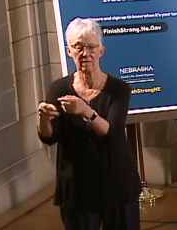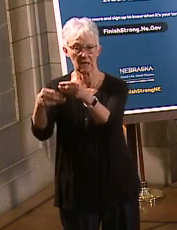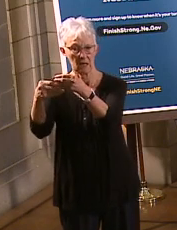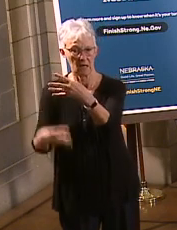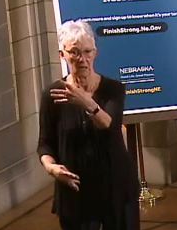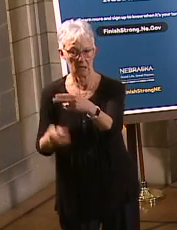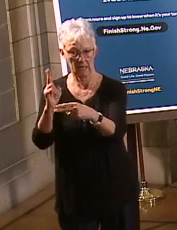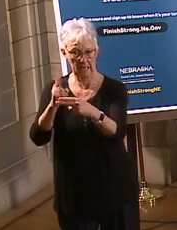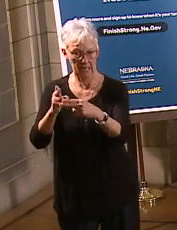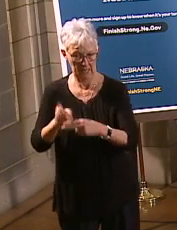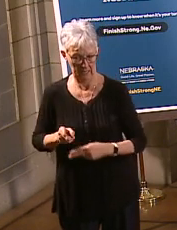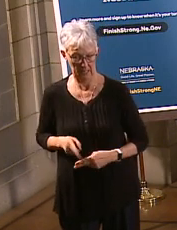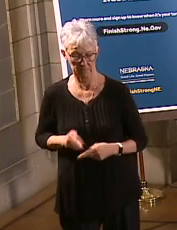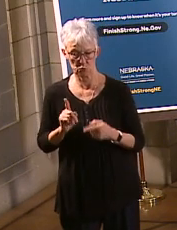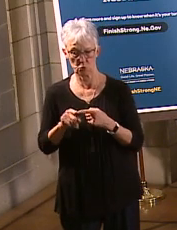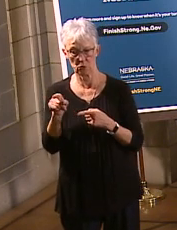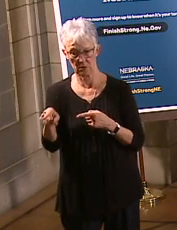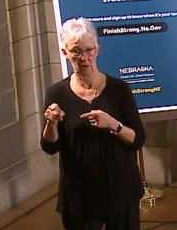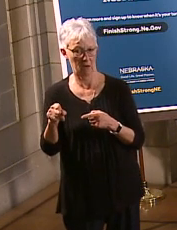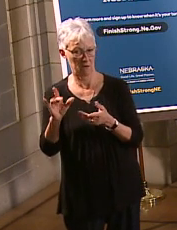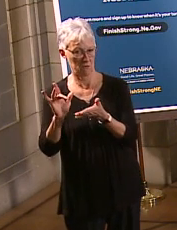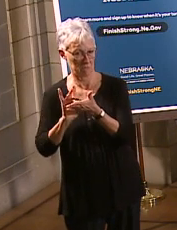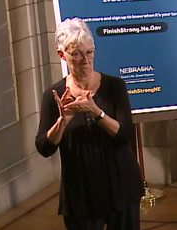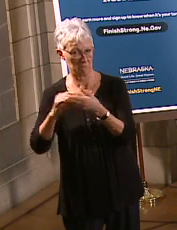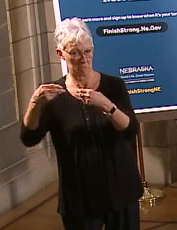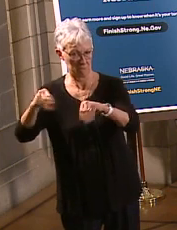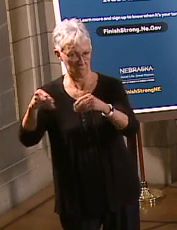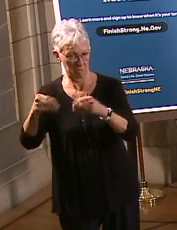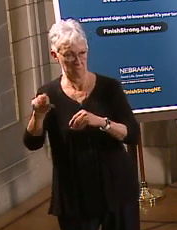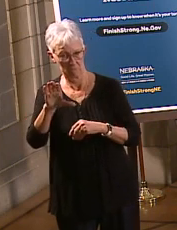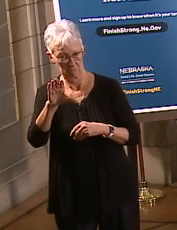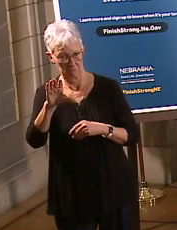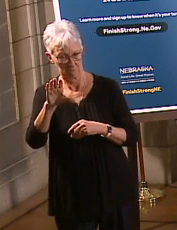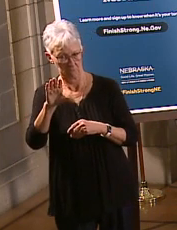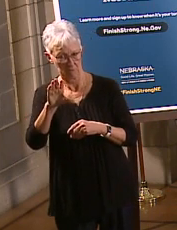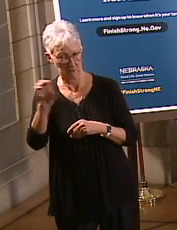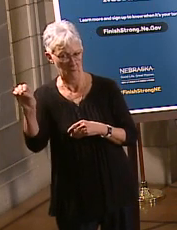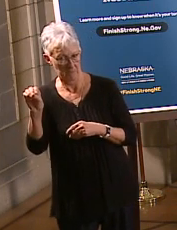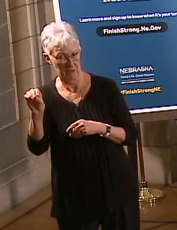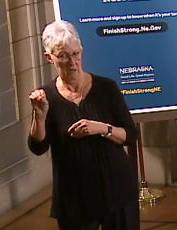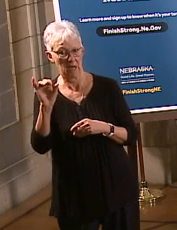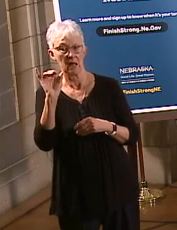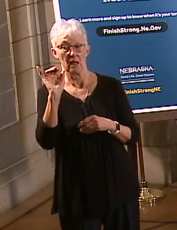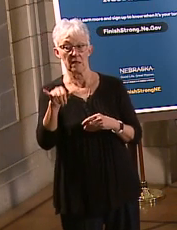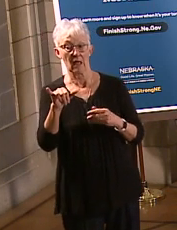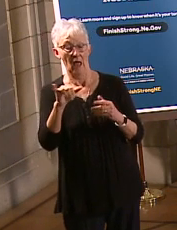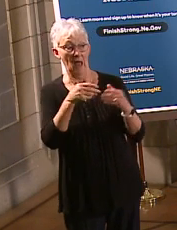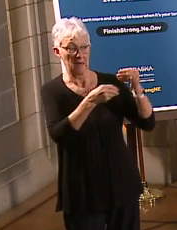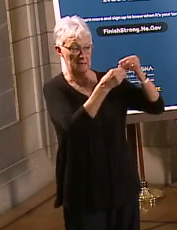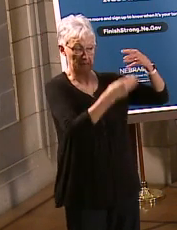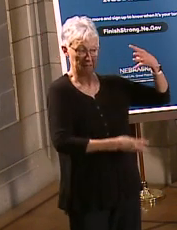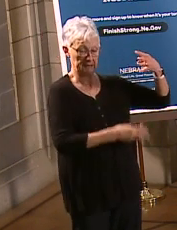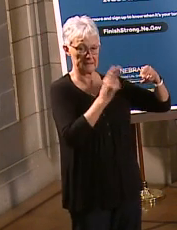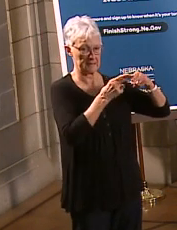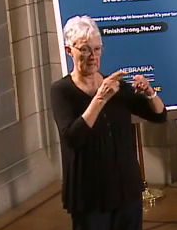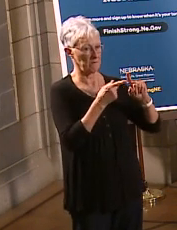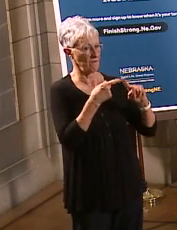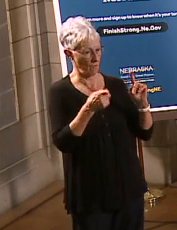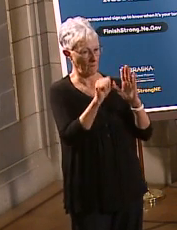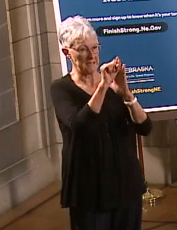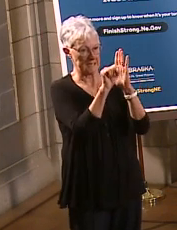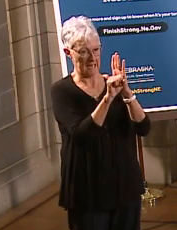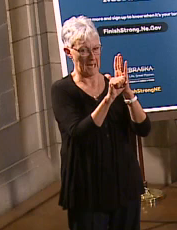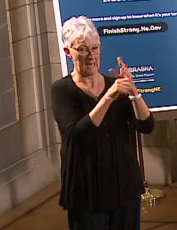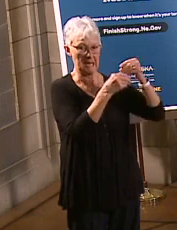eligible. But again, those would be people on a list that either the state or the local health department collected, and those would be people from the